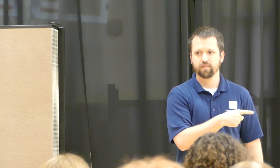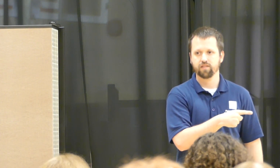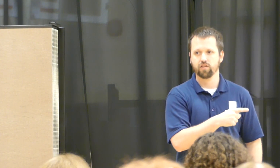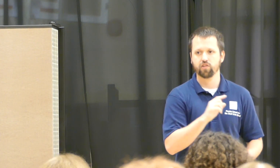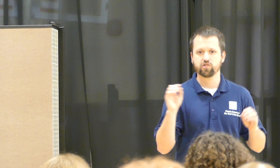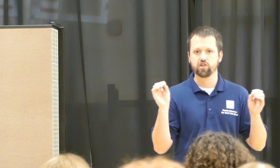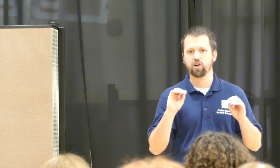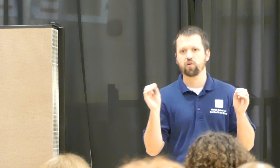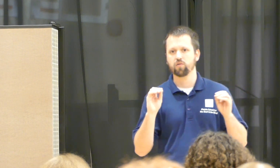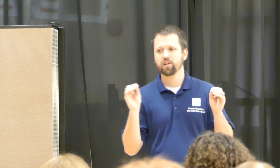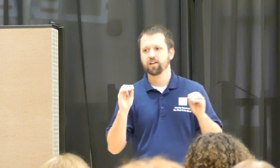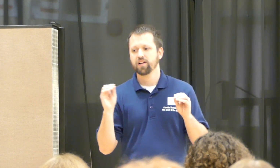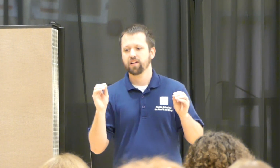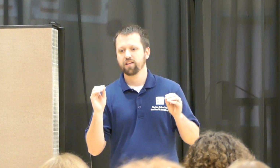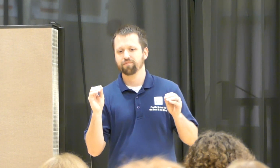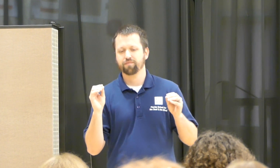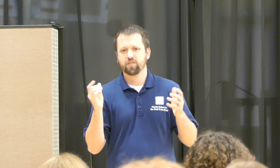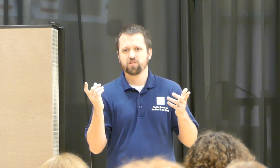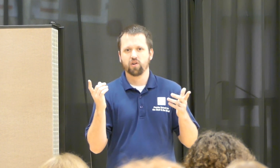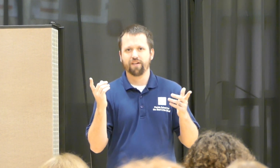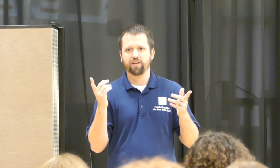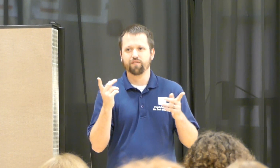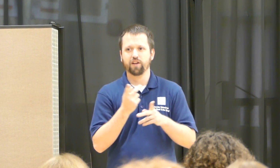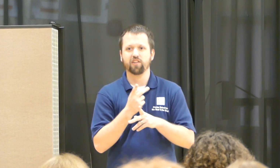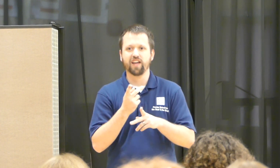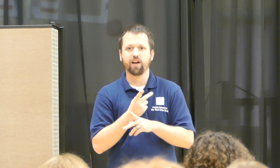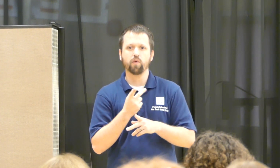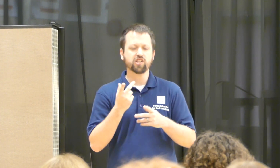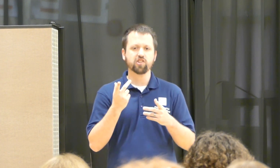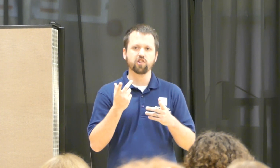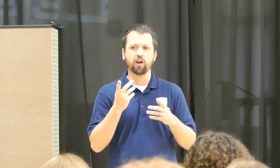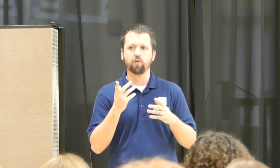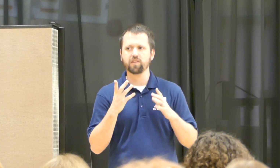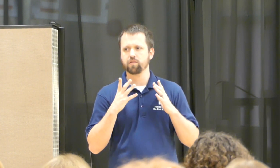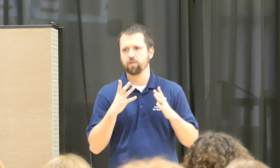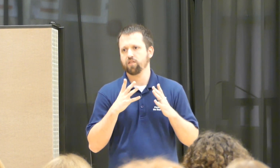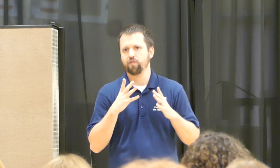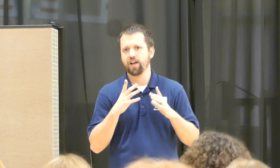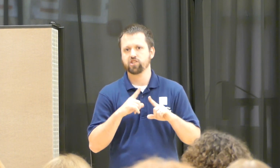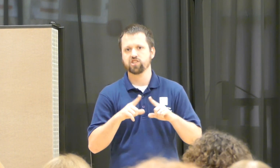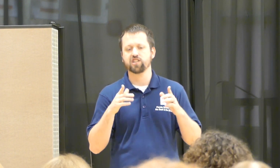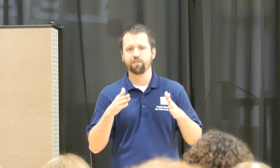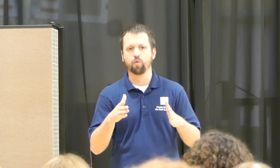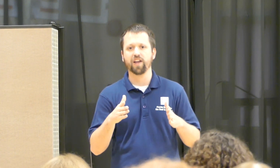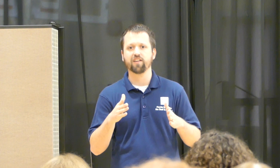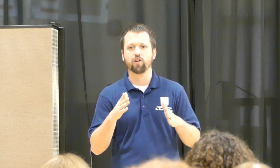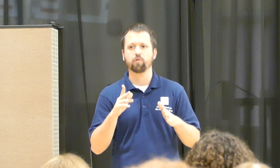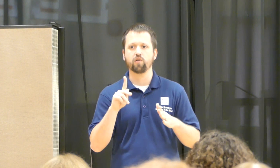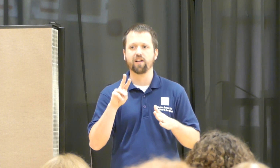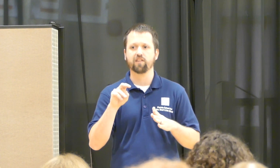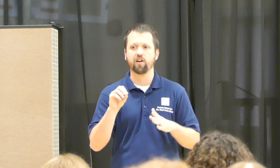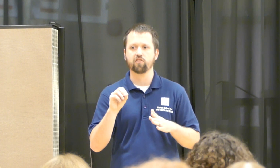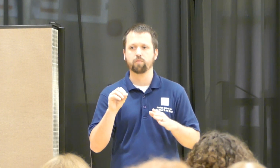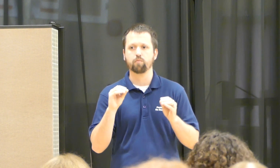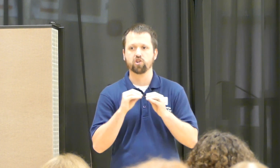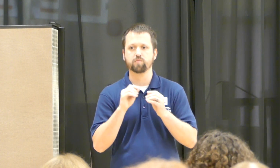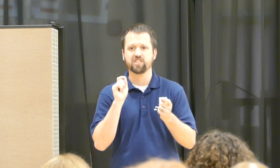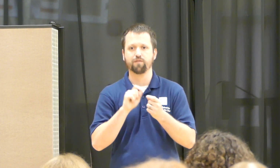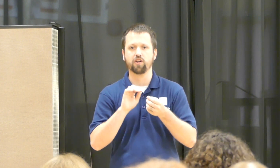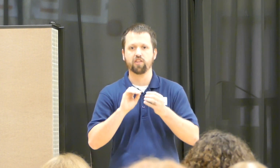So there's no having to figure that out, which is, it's fine. It's just a different way because our pronouns can also be more specific on the